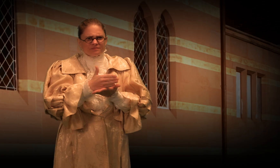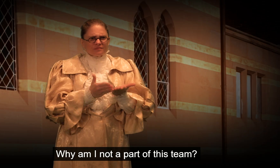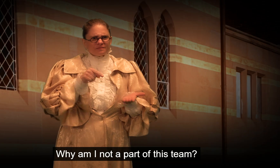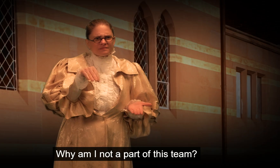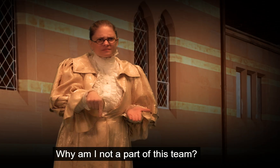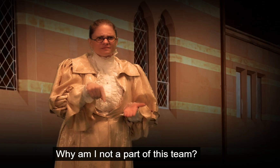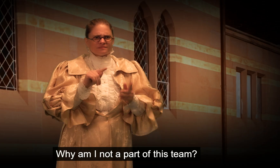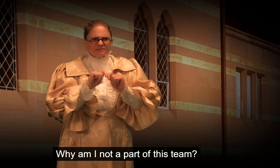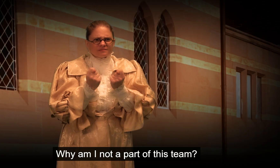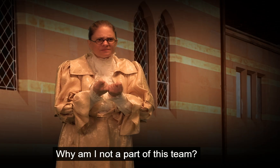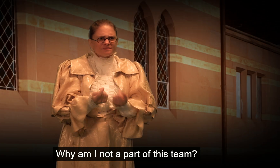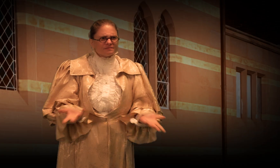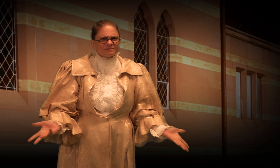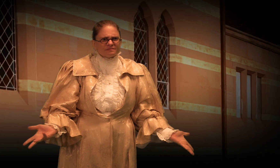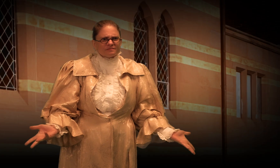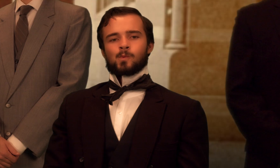Why am I not a part of this team?